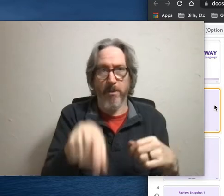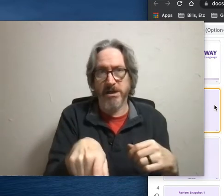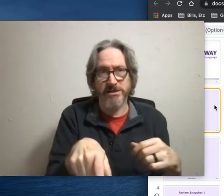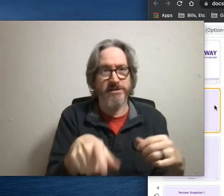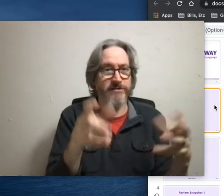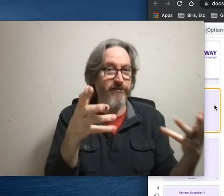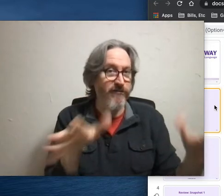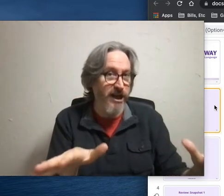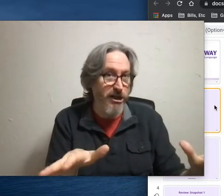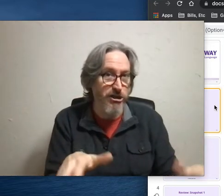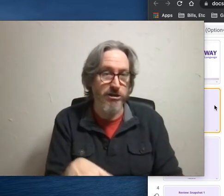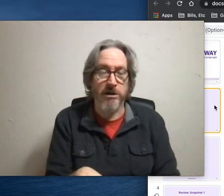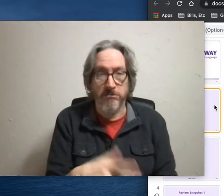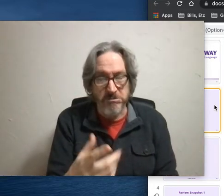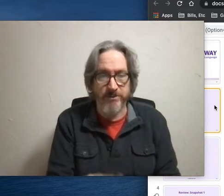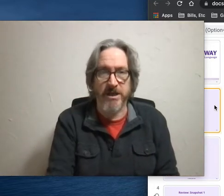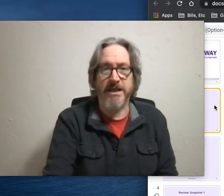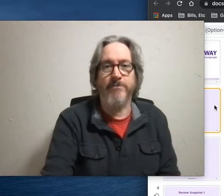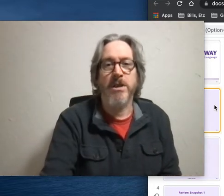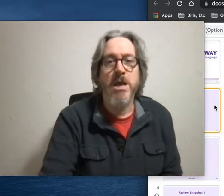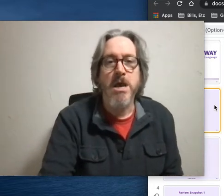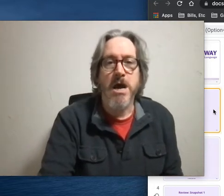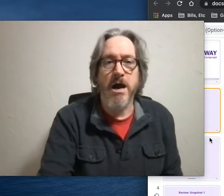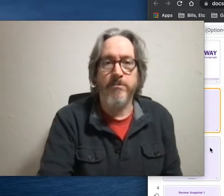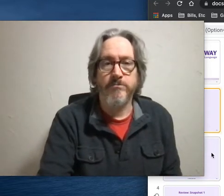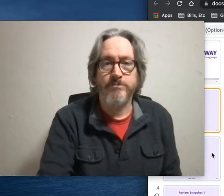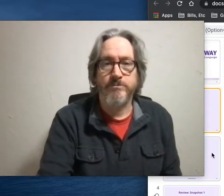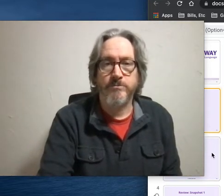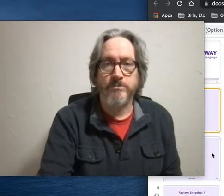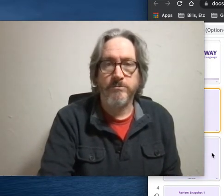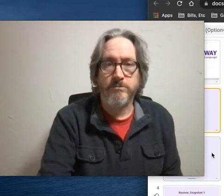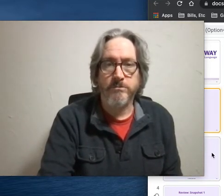or must finish, something like that.